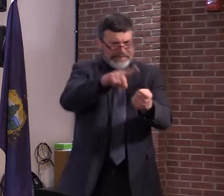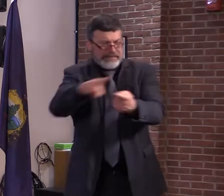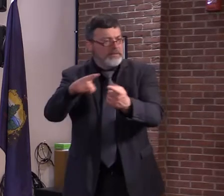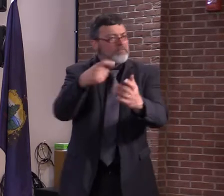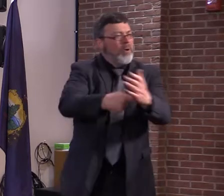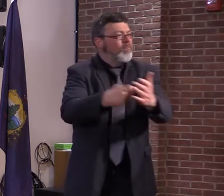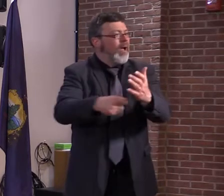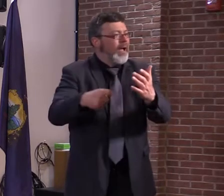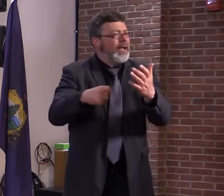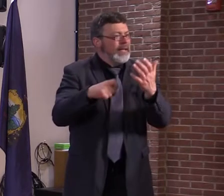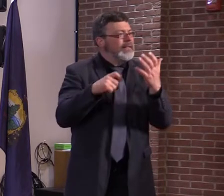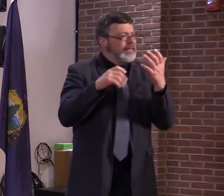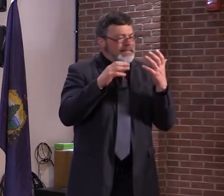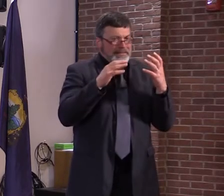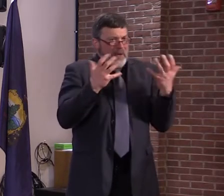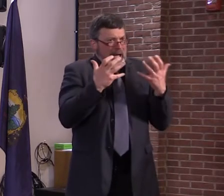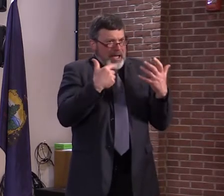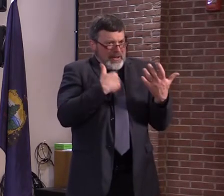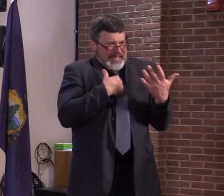problem.